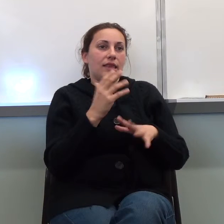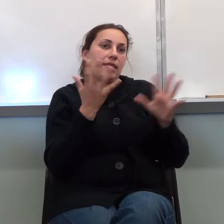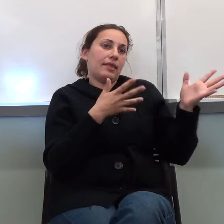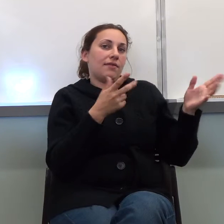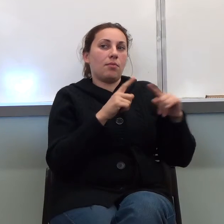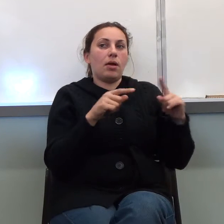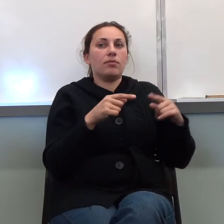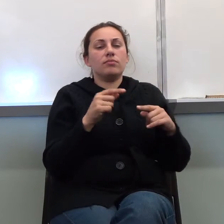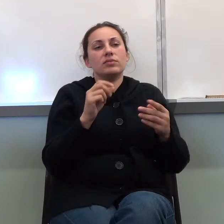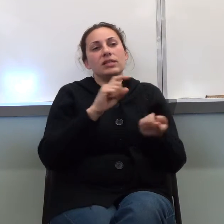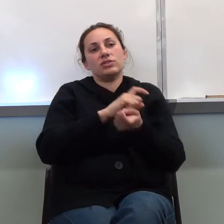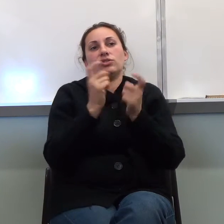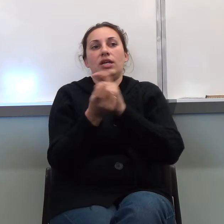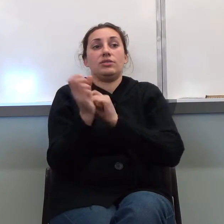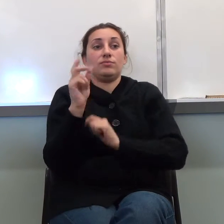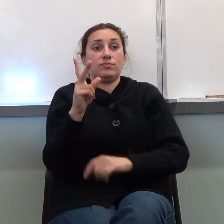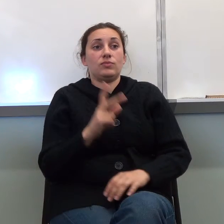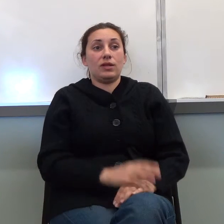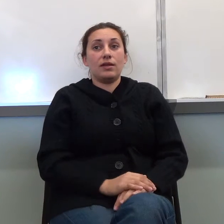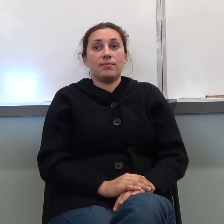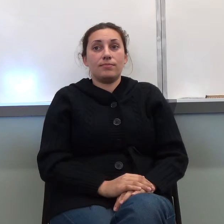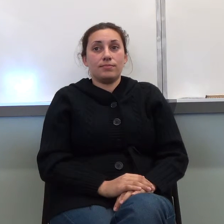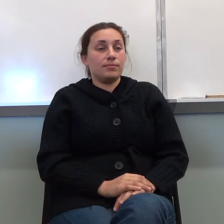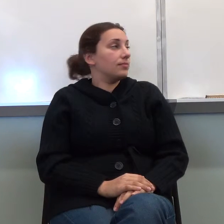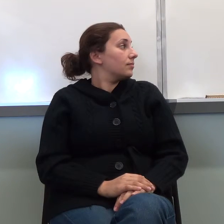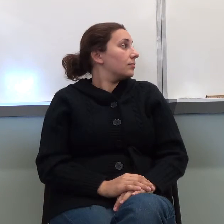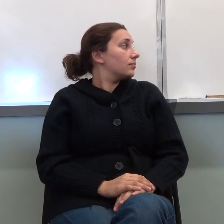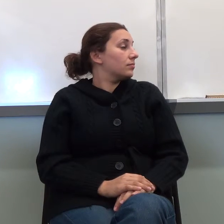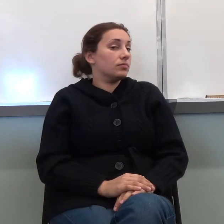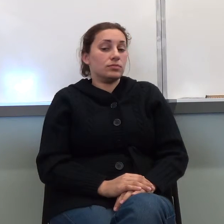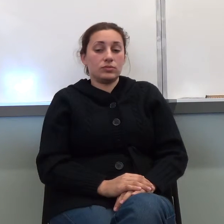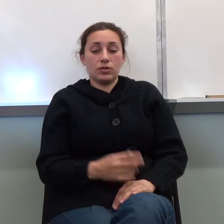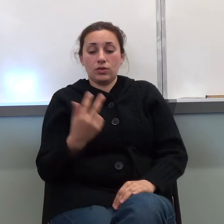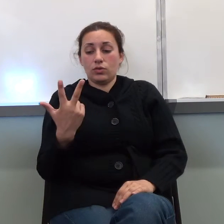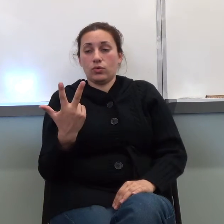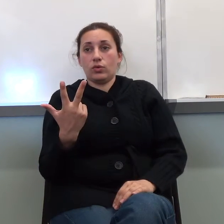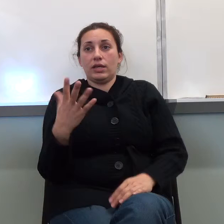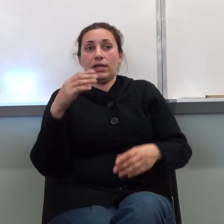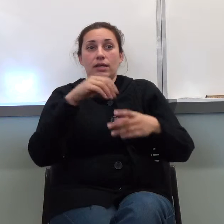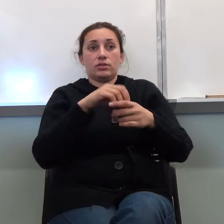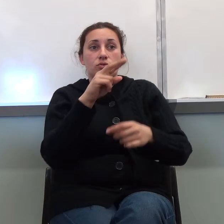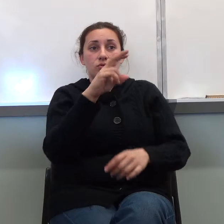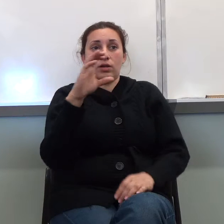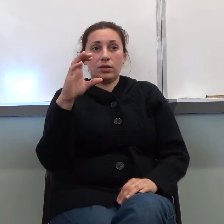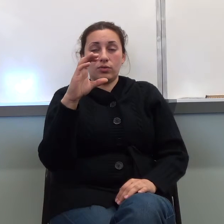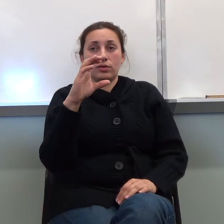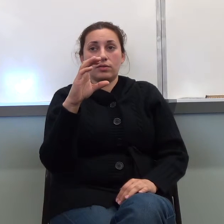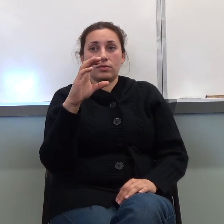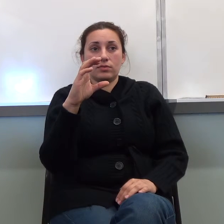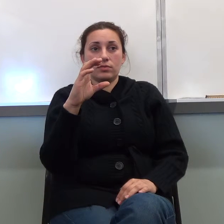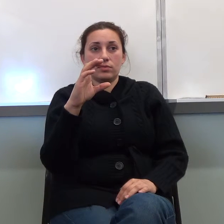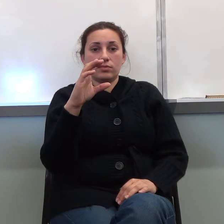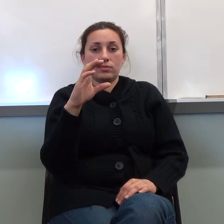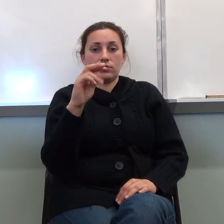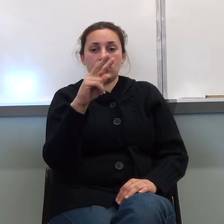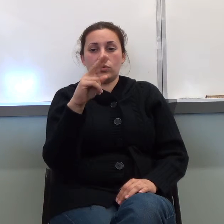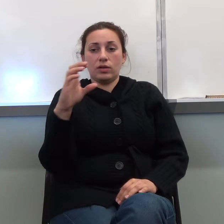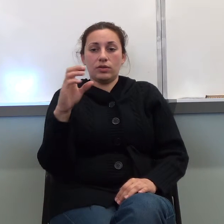further. Let's divide the 3 into 200 and see what we get, huh? Of course, we want to do a decimal